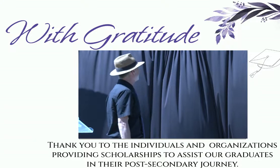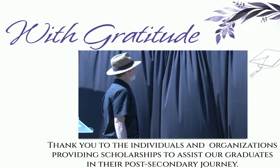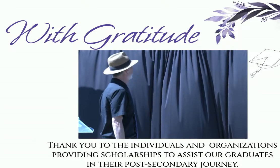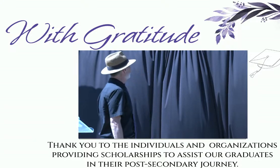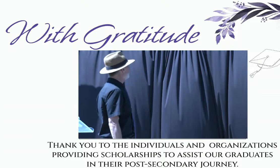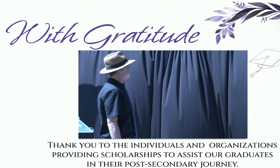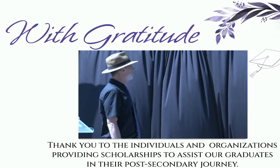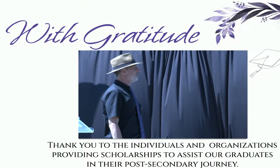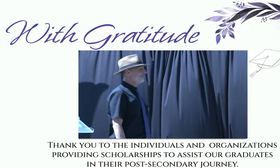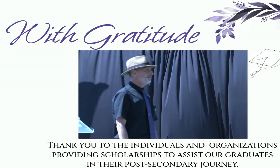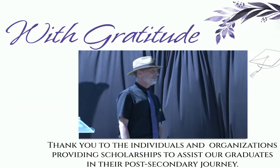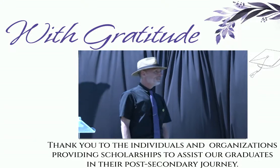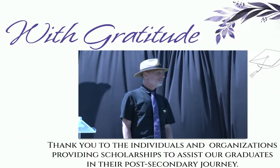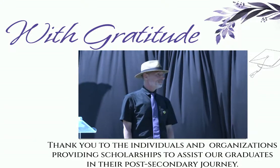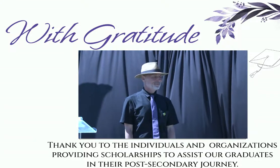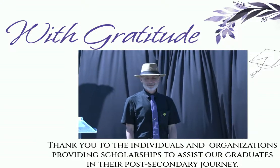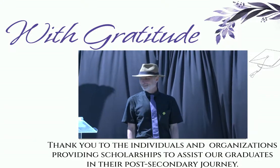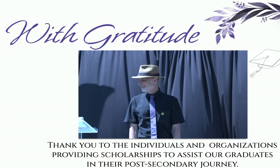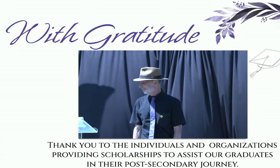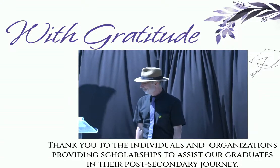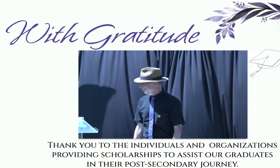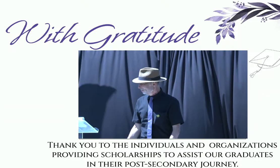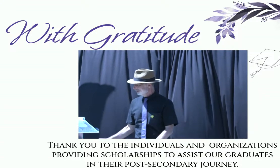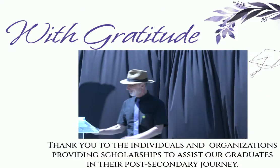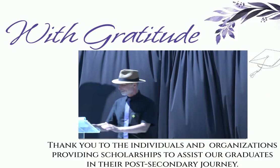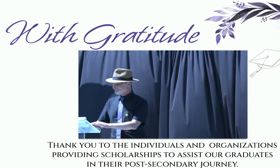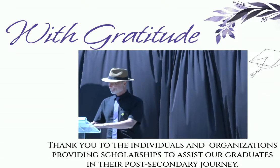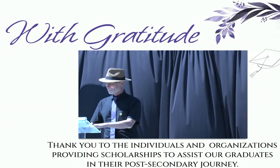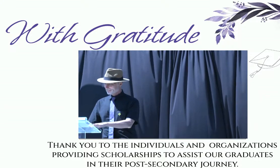that we did today to assist our graduates.